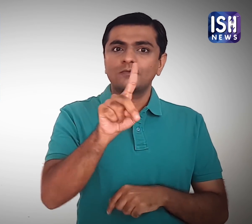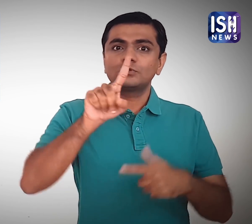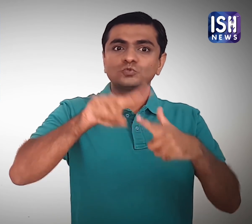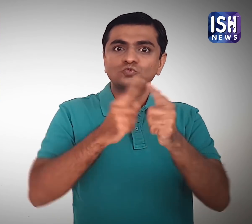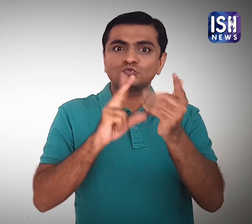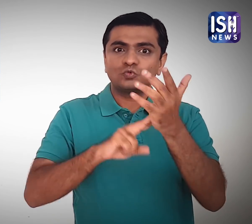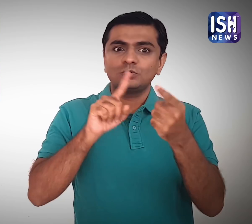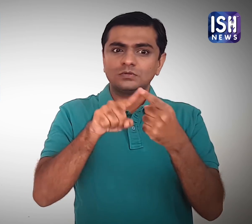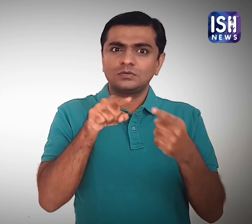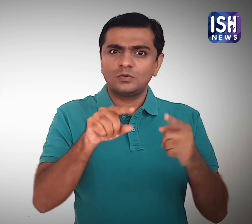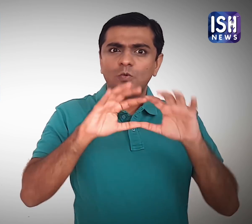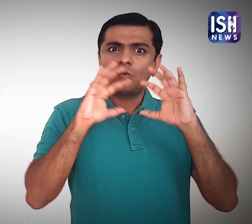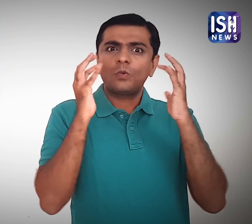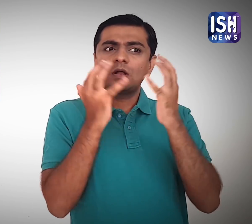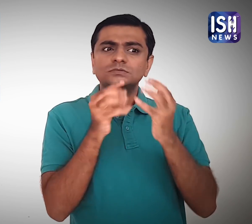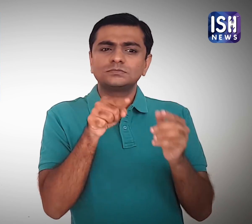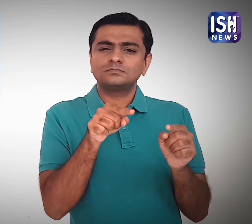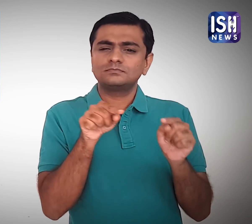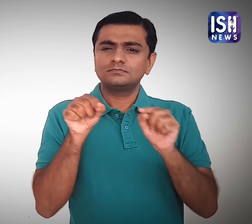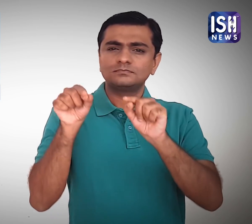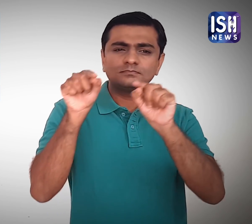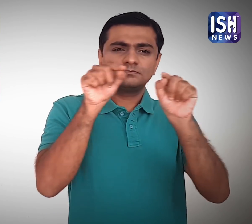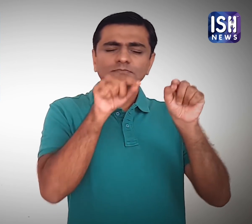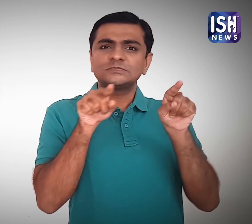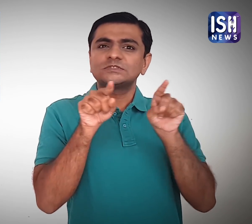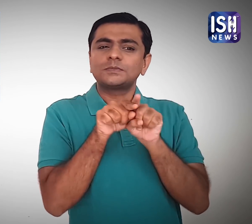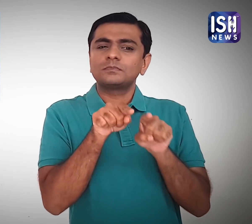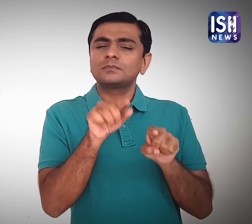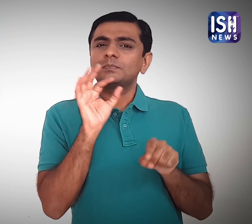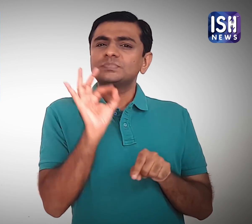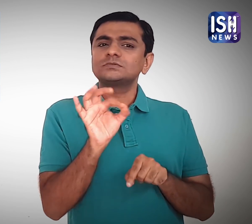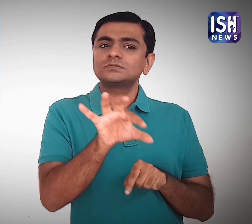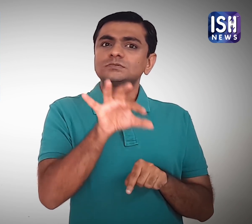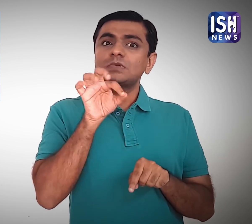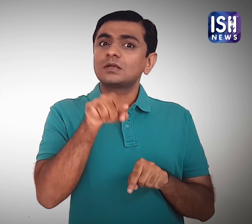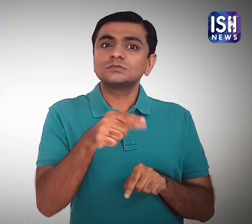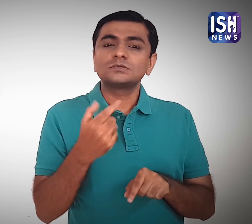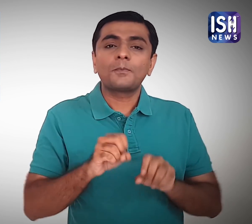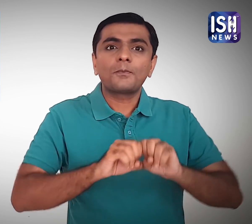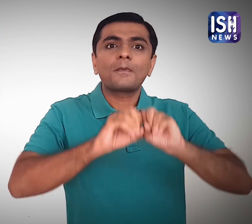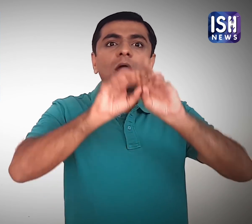On 21st June around the world is the longest day of the year.